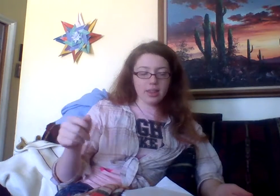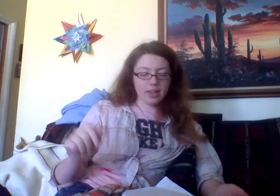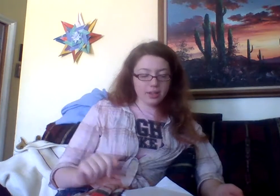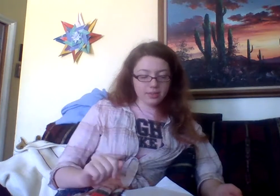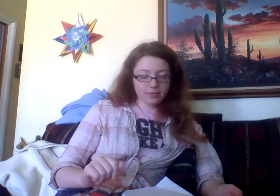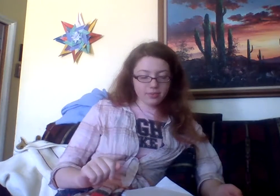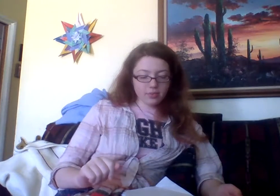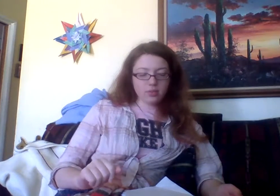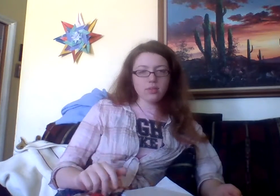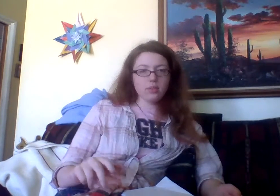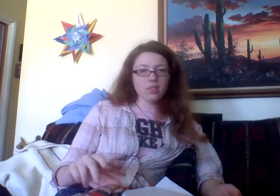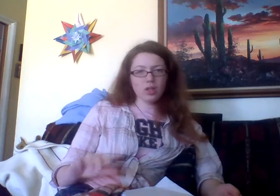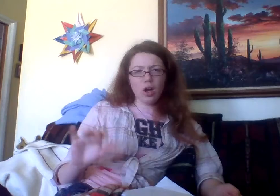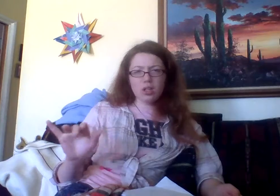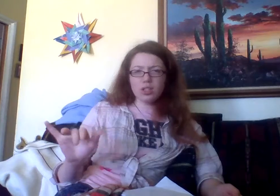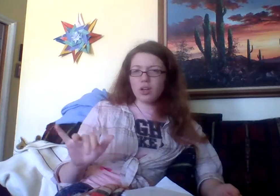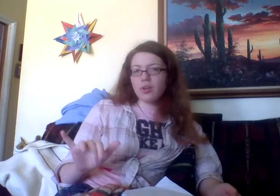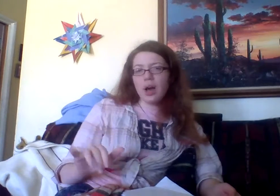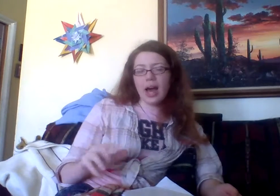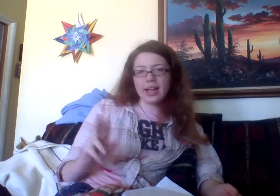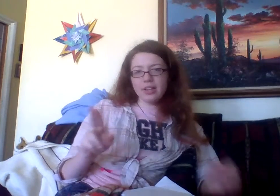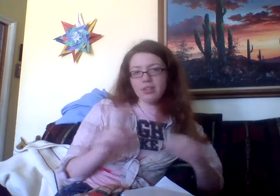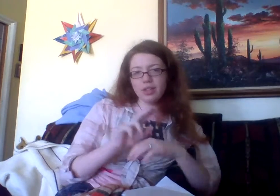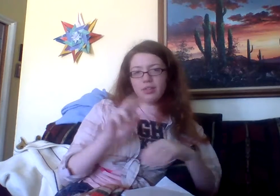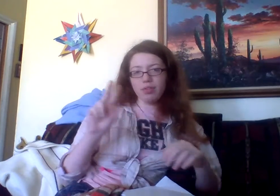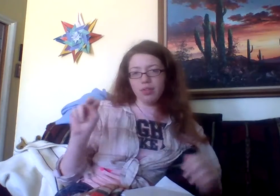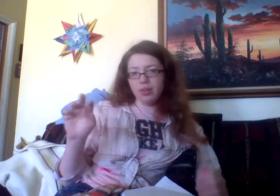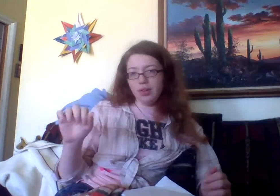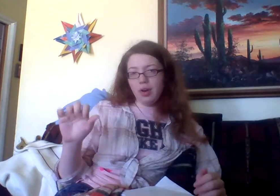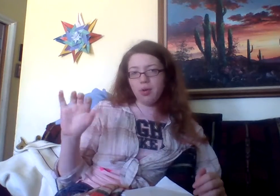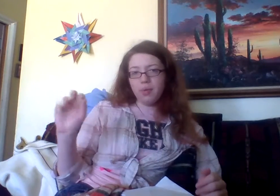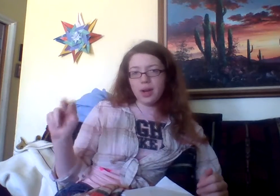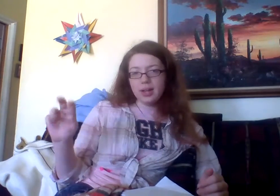nothing. Also, I use it for no one.